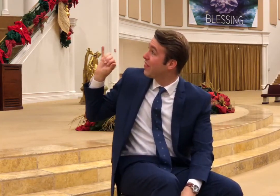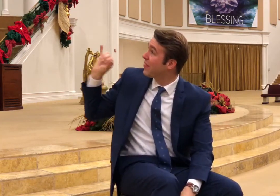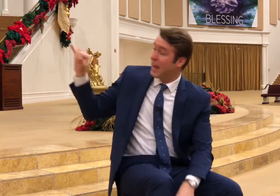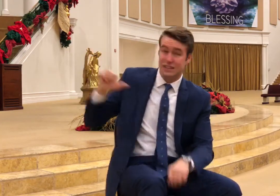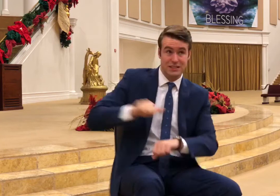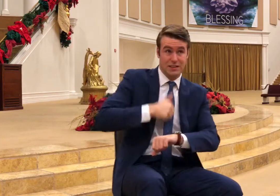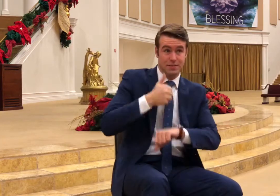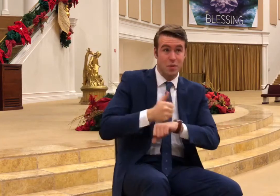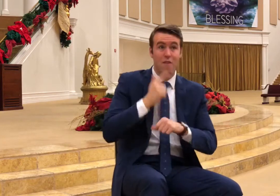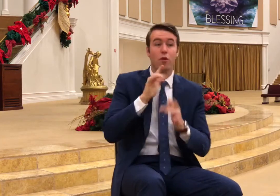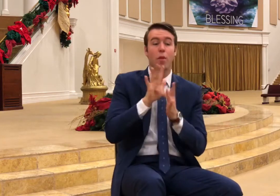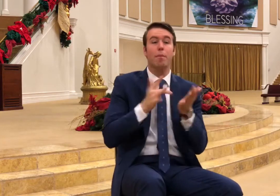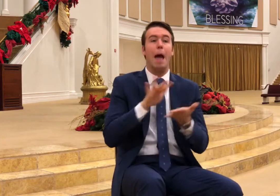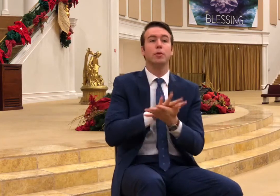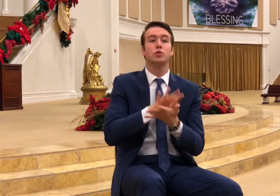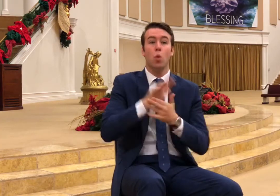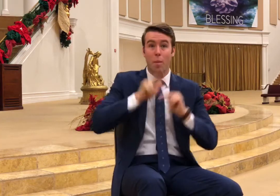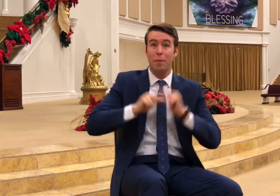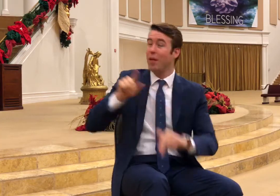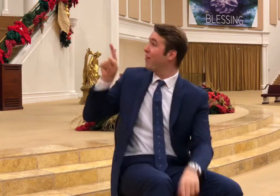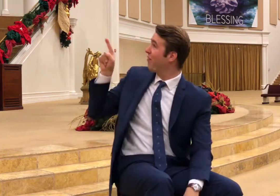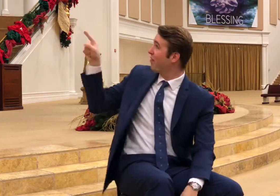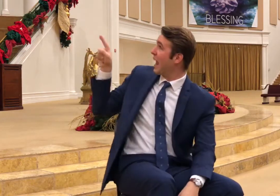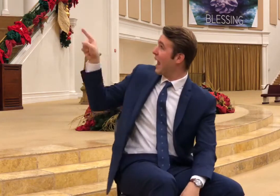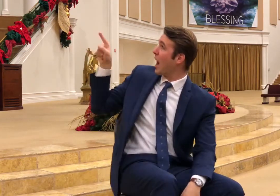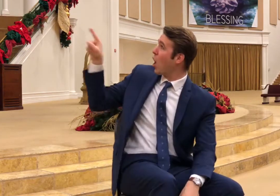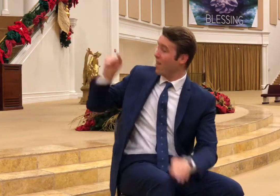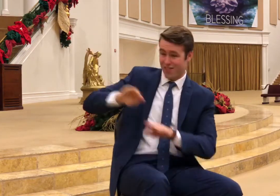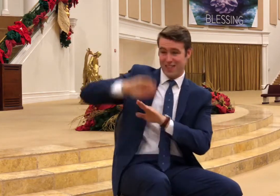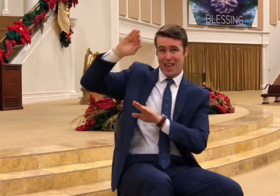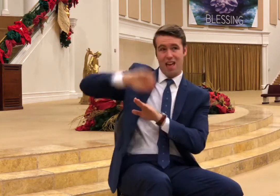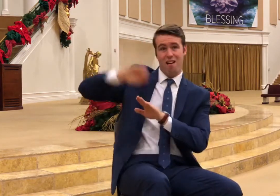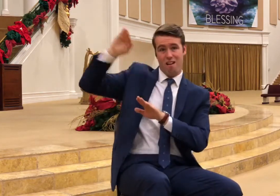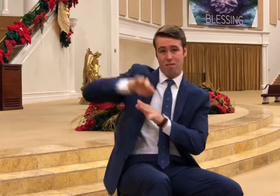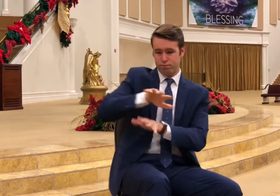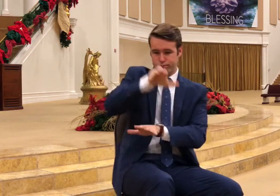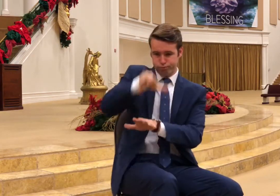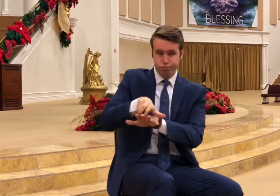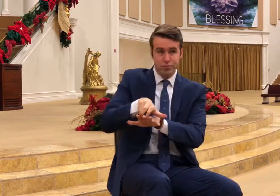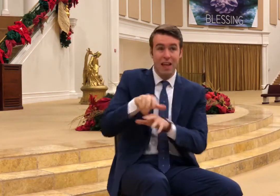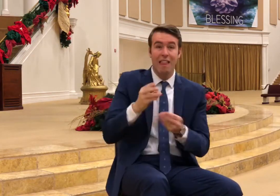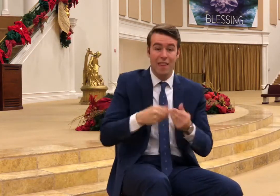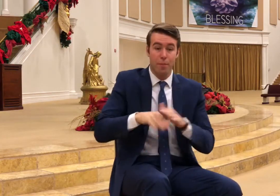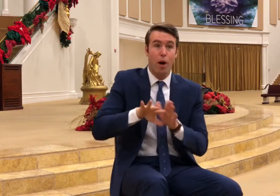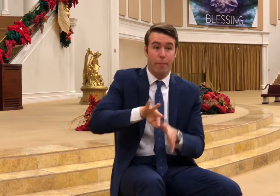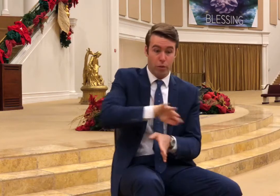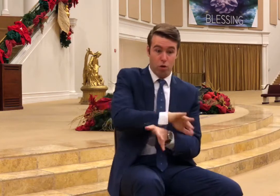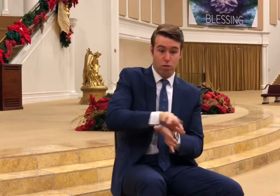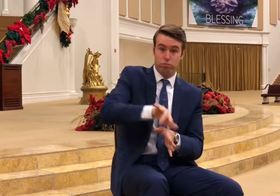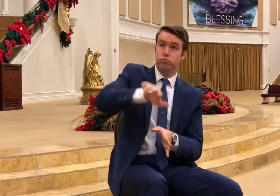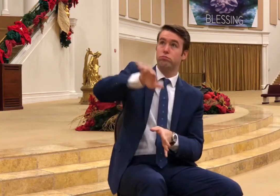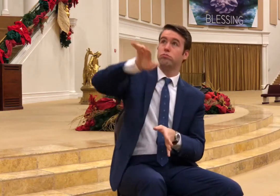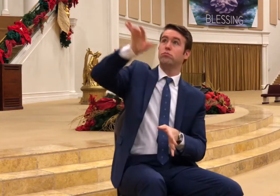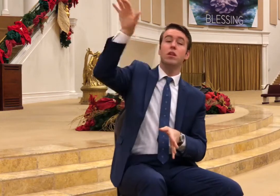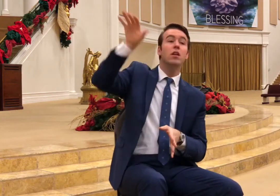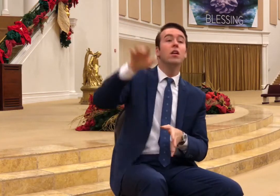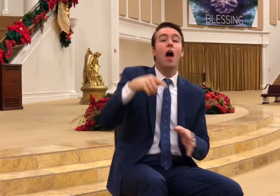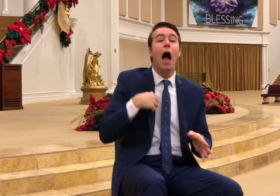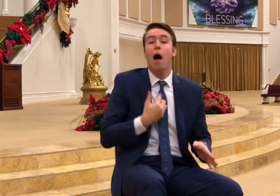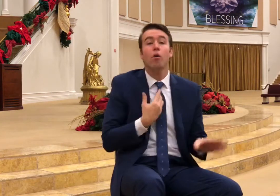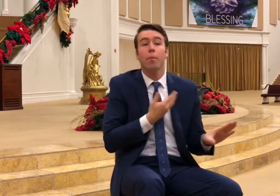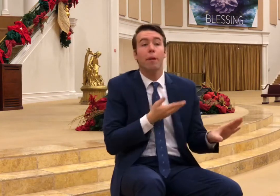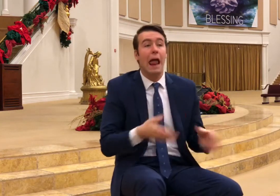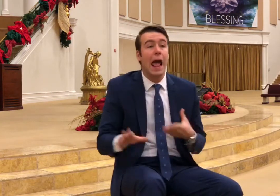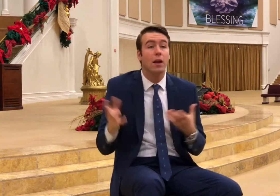the site of where the Bible school will be built back toward those hills, and the property continues up, and the long range plan is to